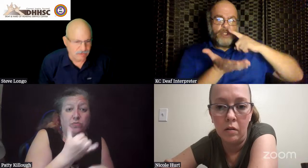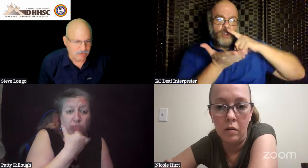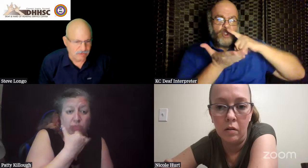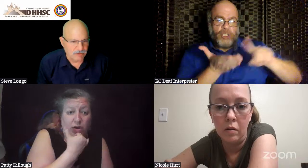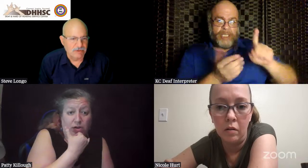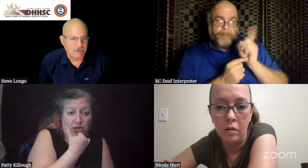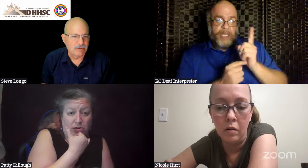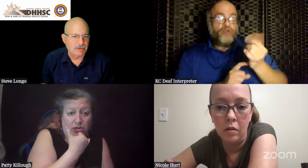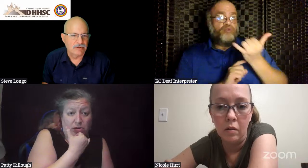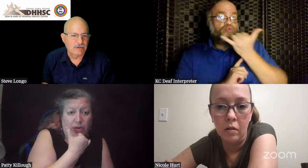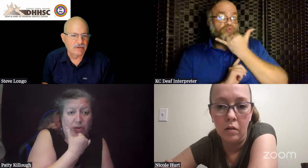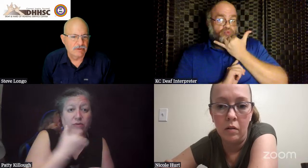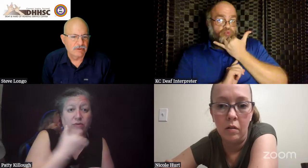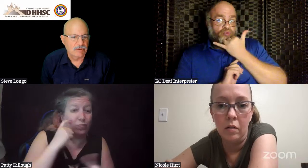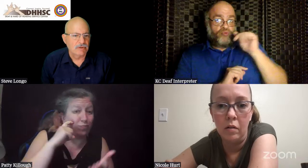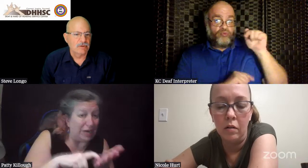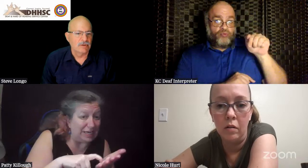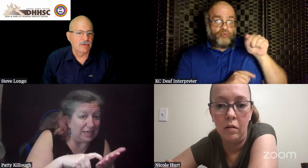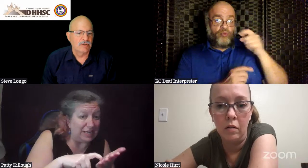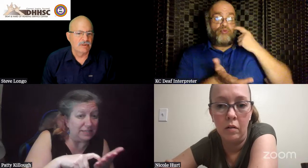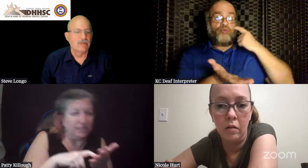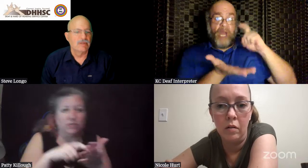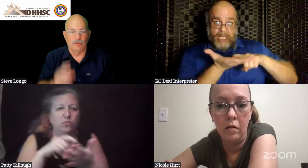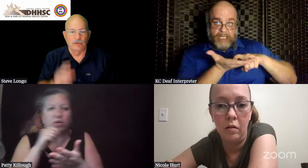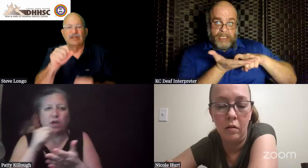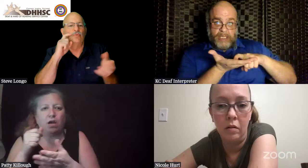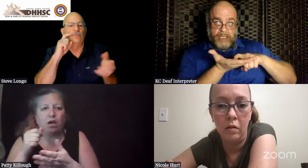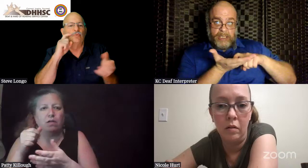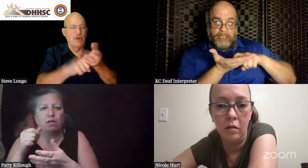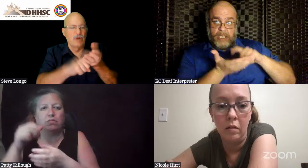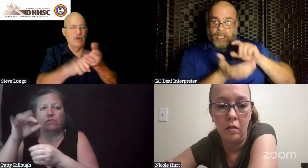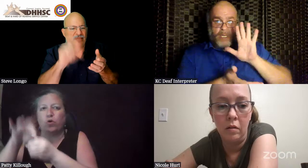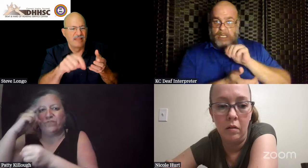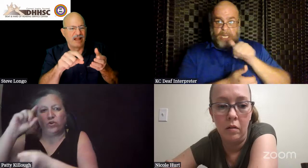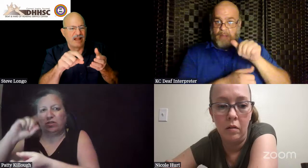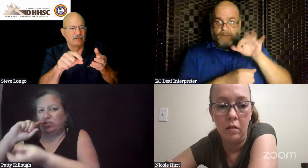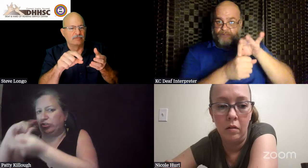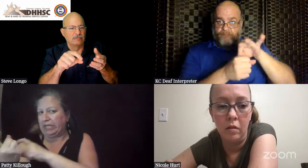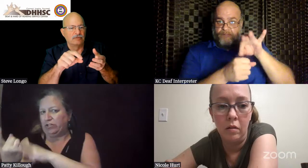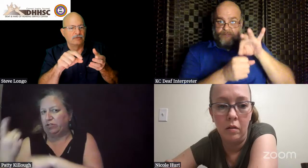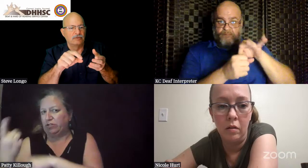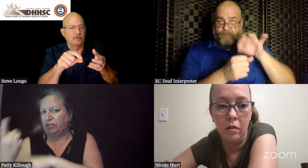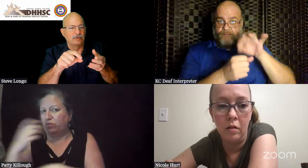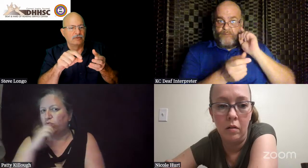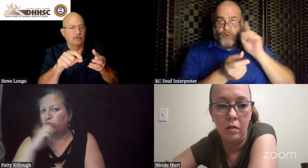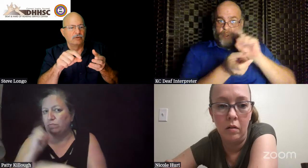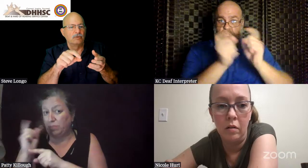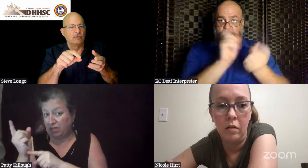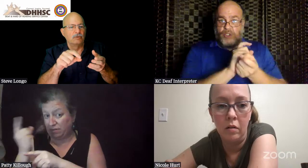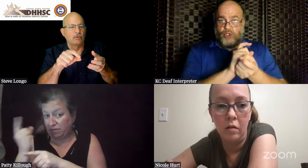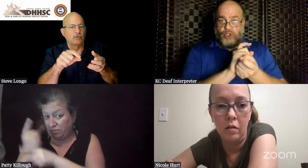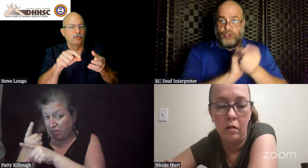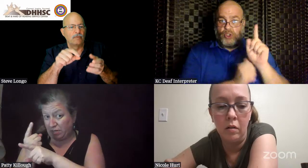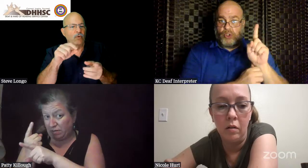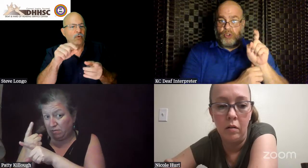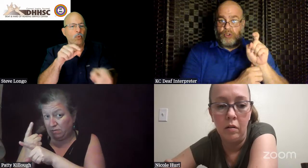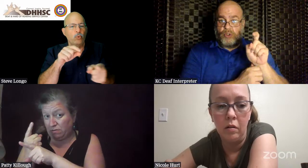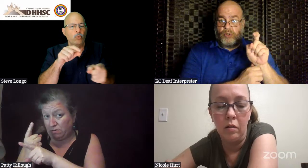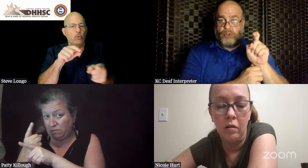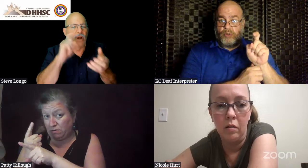That happened last year. I just want to double check because the minutes are inaccurate.